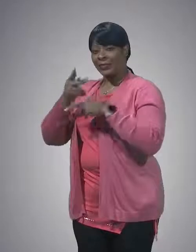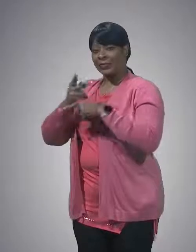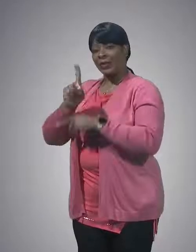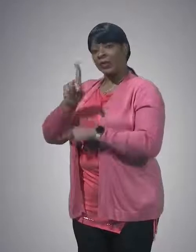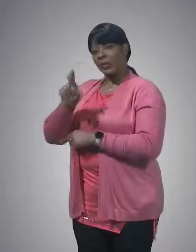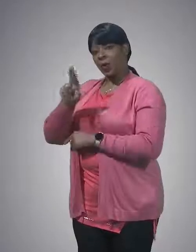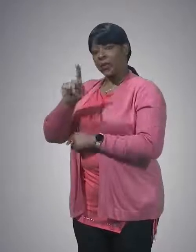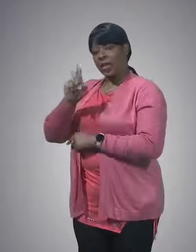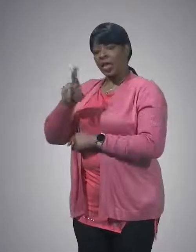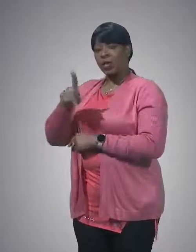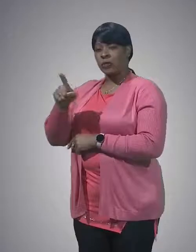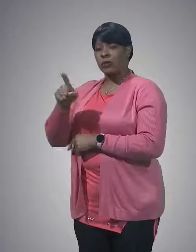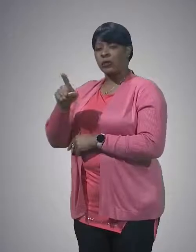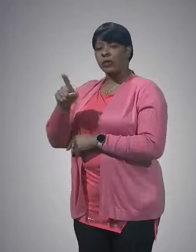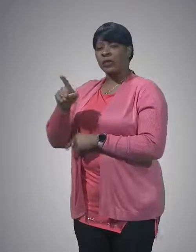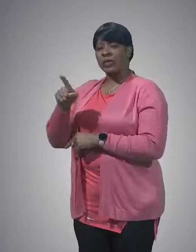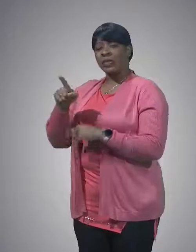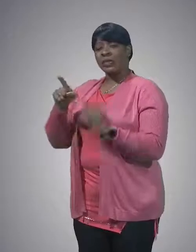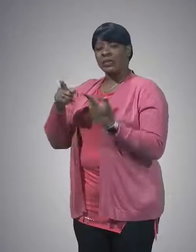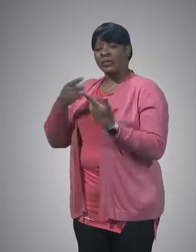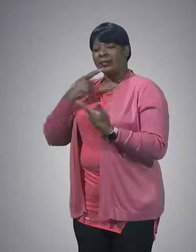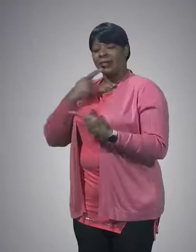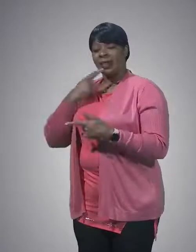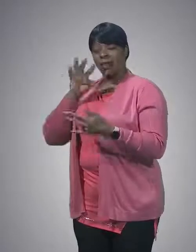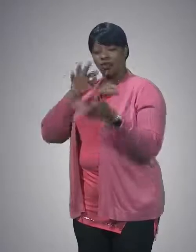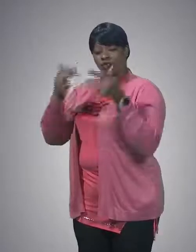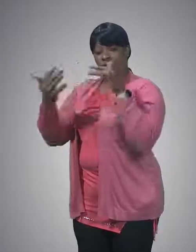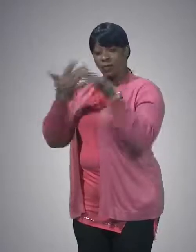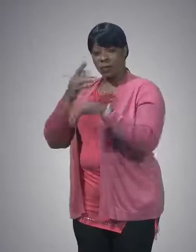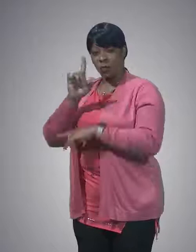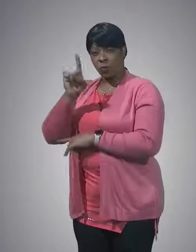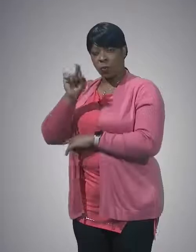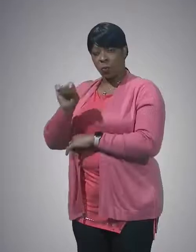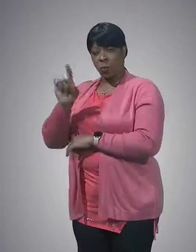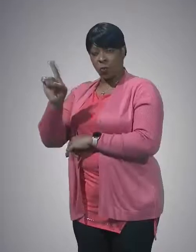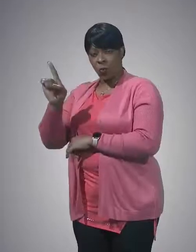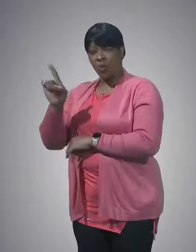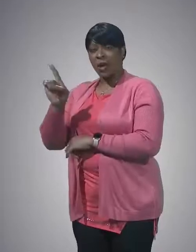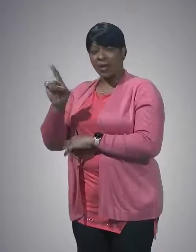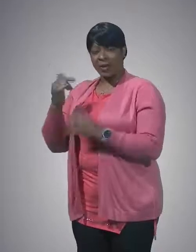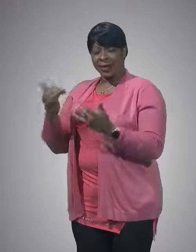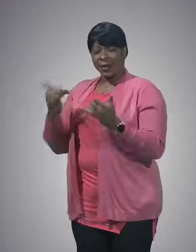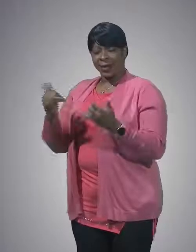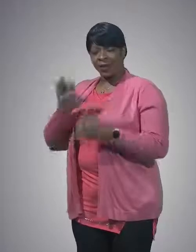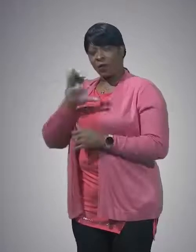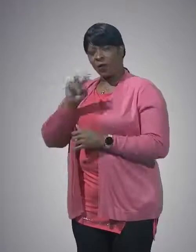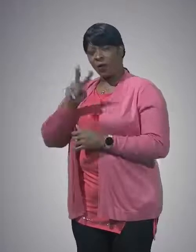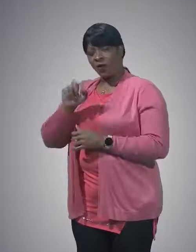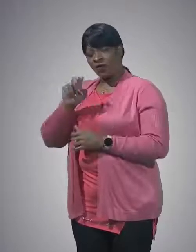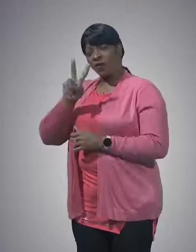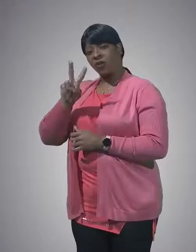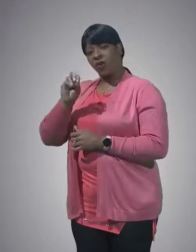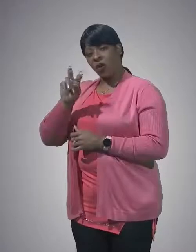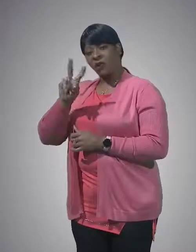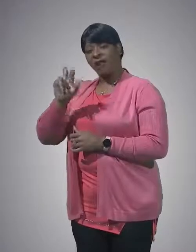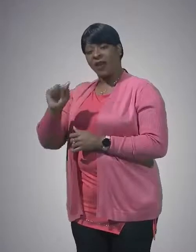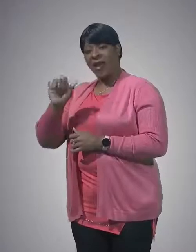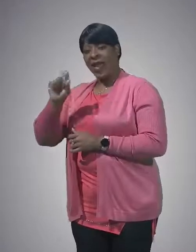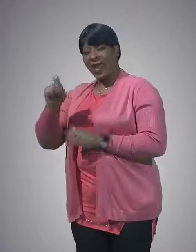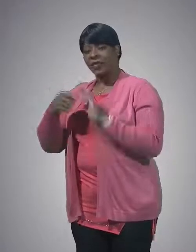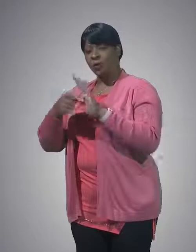Dr. Taylor, you cited a transmission number or not of 1.1 COVID Act now. is showing